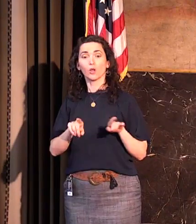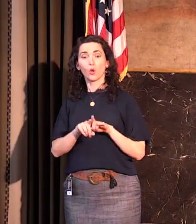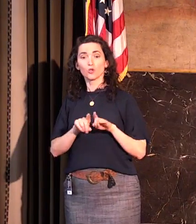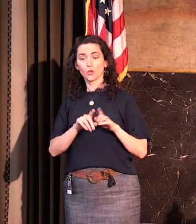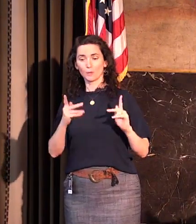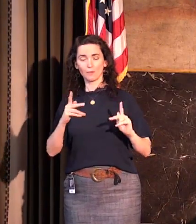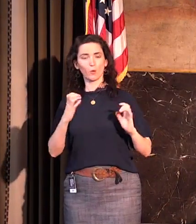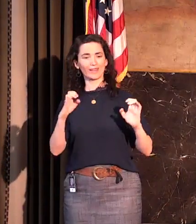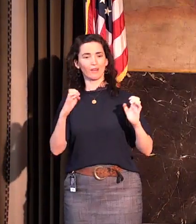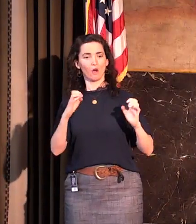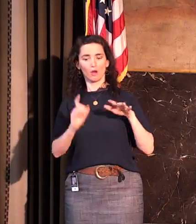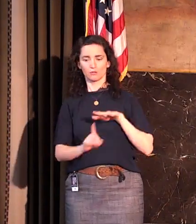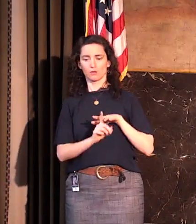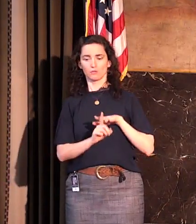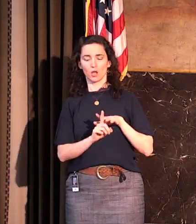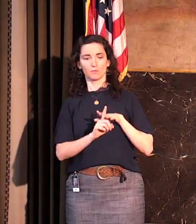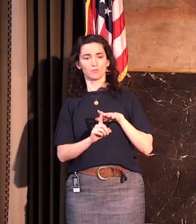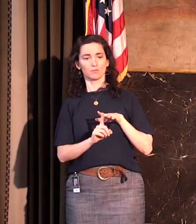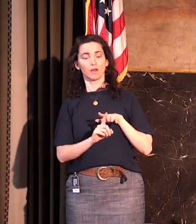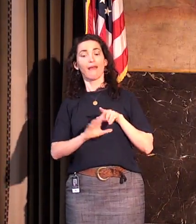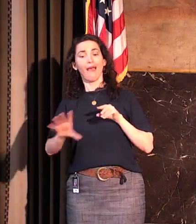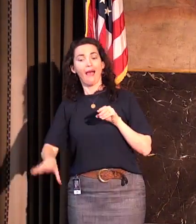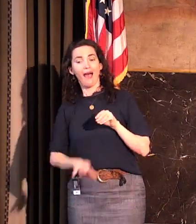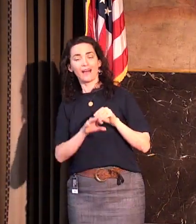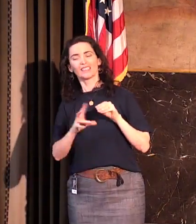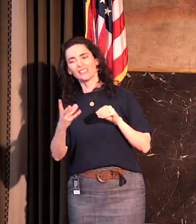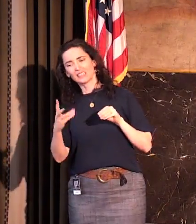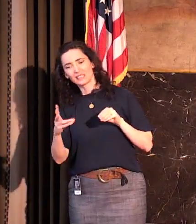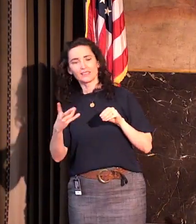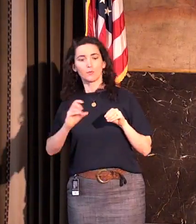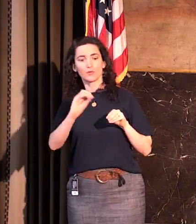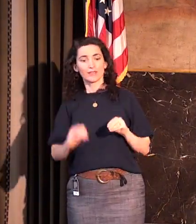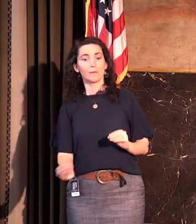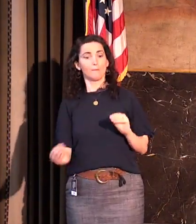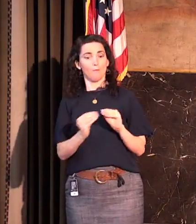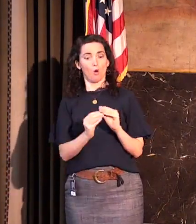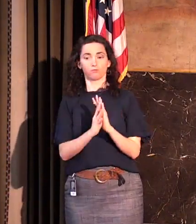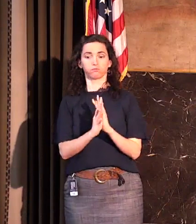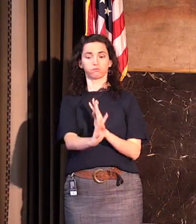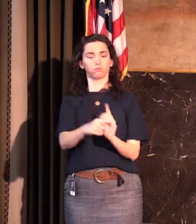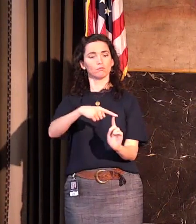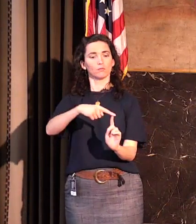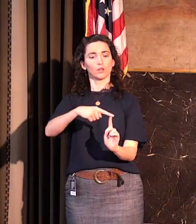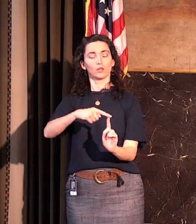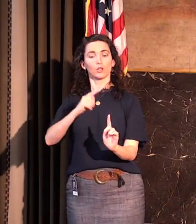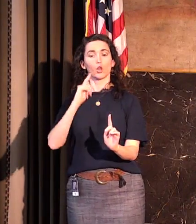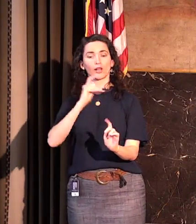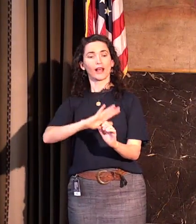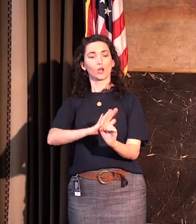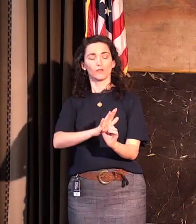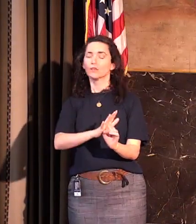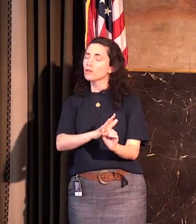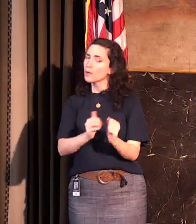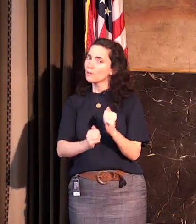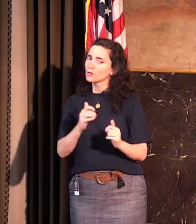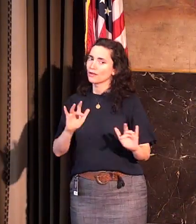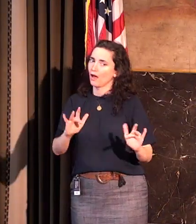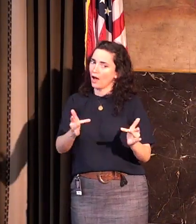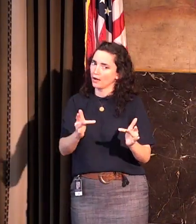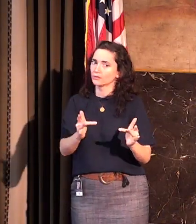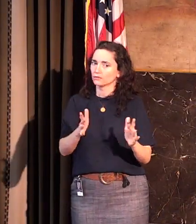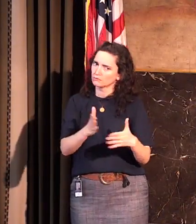ER volume, additional to what you normally have coming in because they have, most of them, thankfully, mild symptoms. That's a